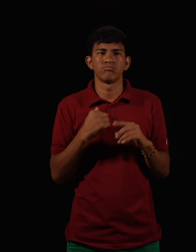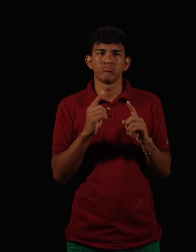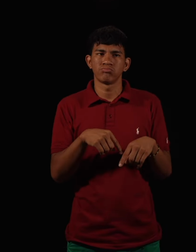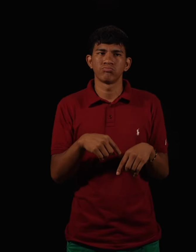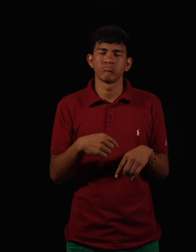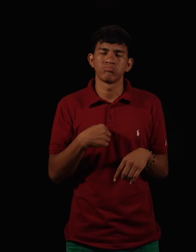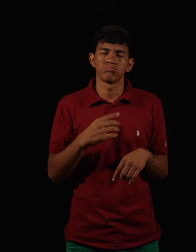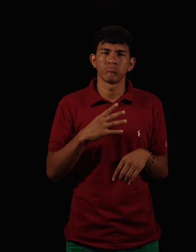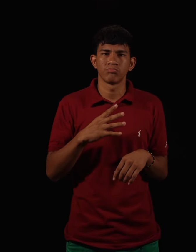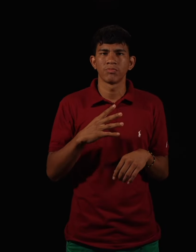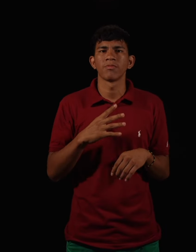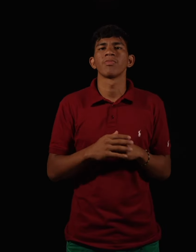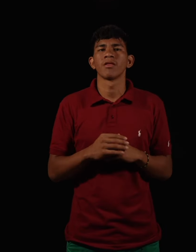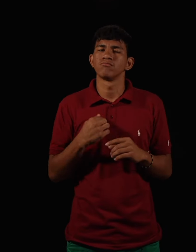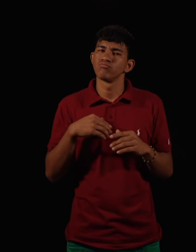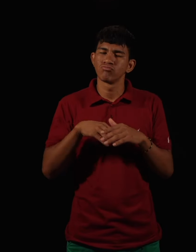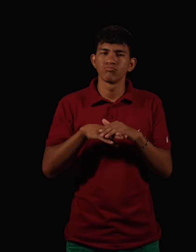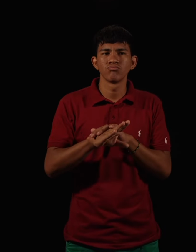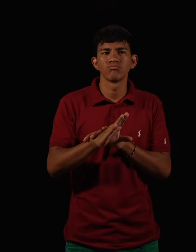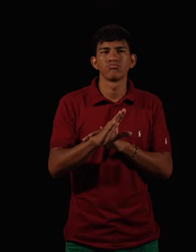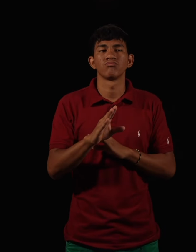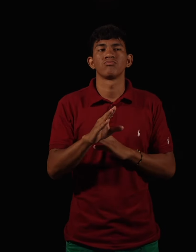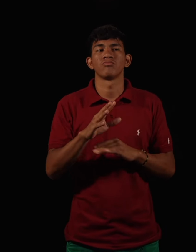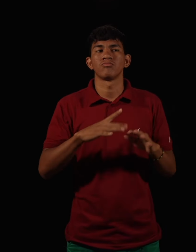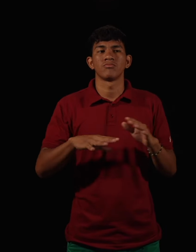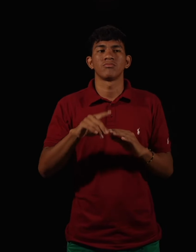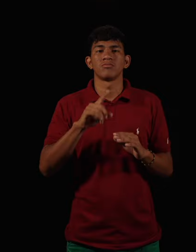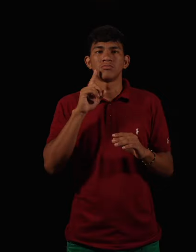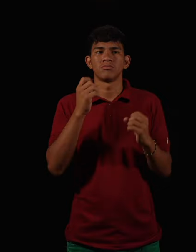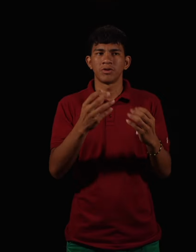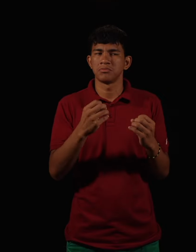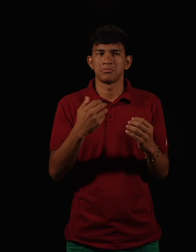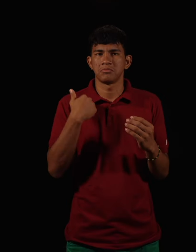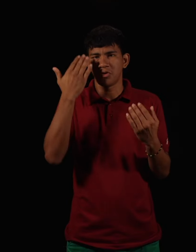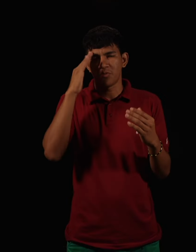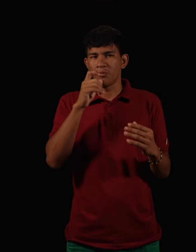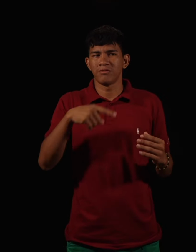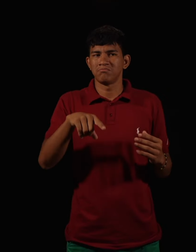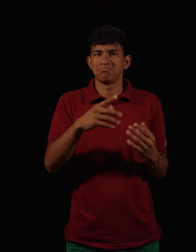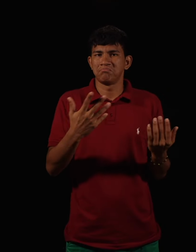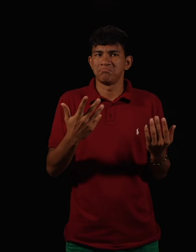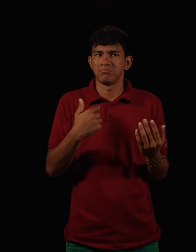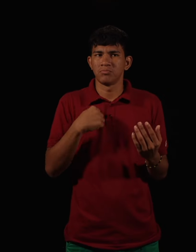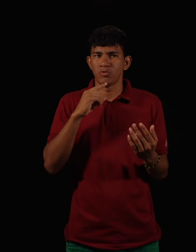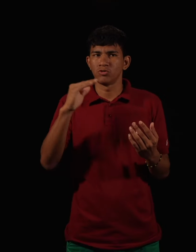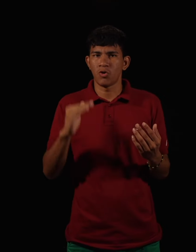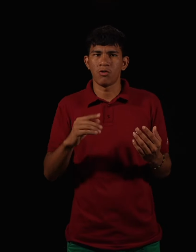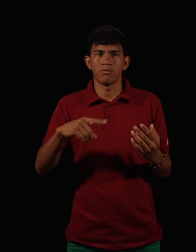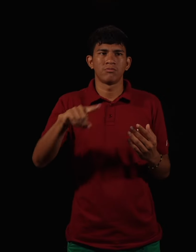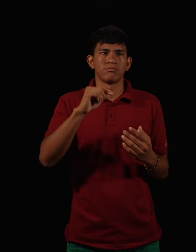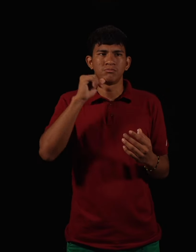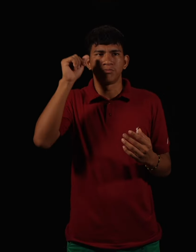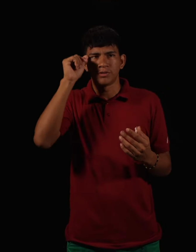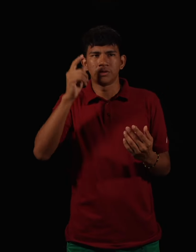then later, my sister, Yelita, invited me to go. I remember the first time I went in. There was many deaf there that I had never met